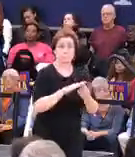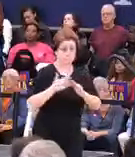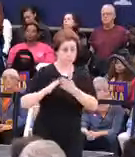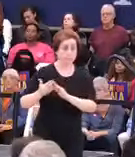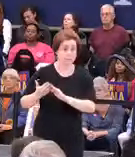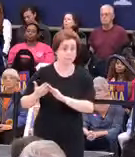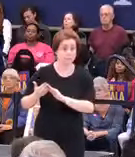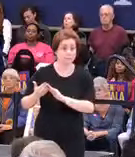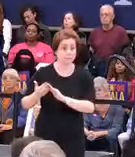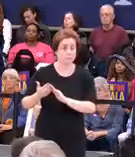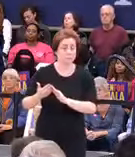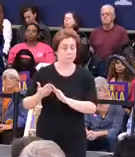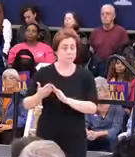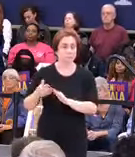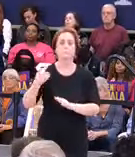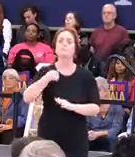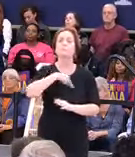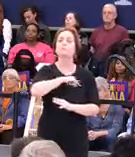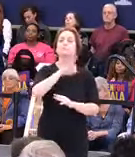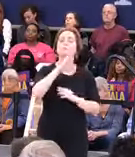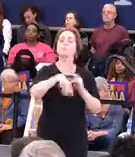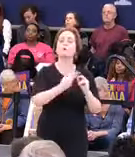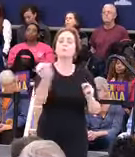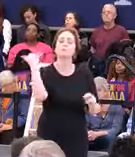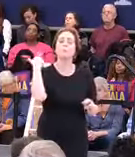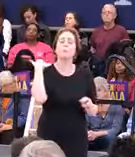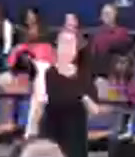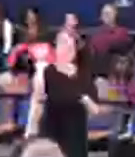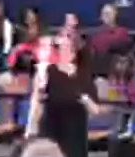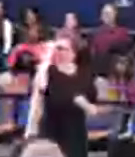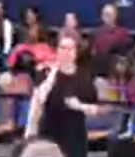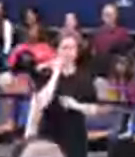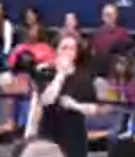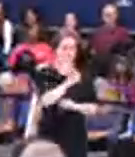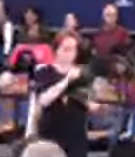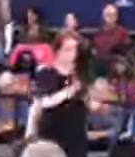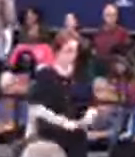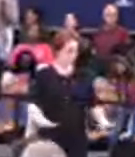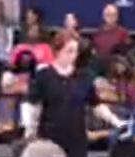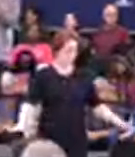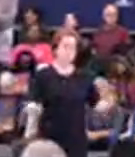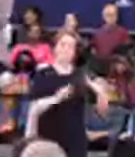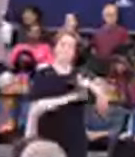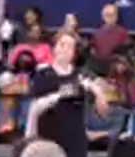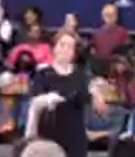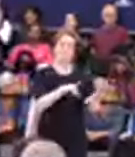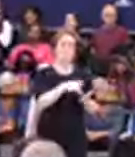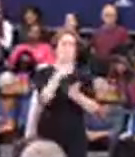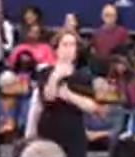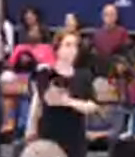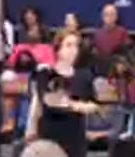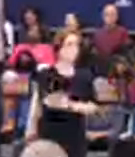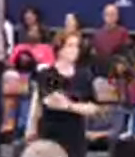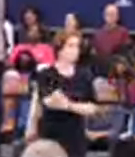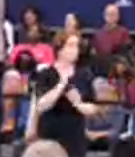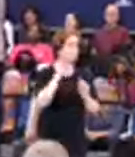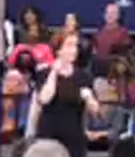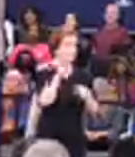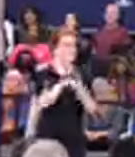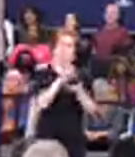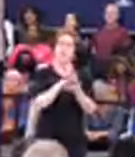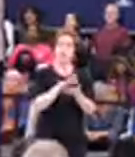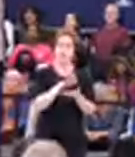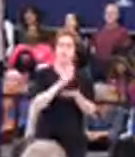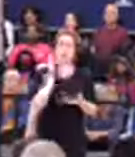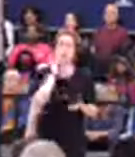And so, as we mentioned earlier, knowing that our babies, elementary, middle, high school students, are going to school every day